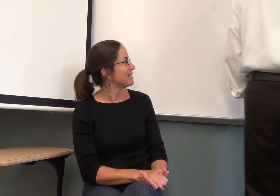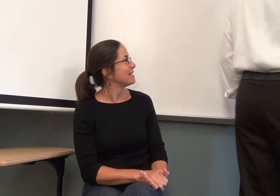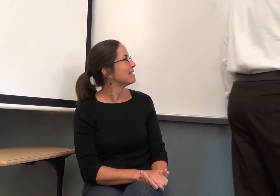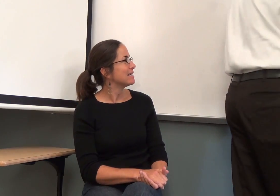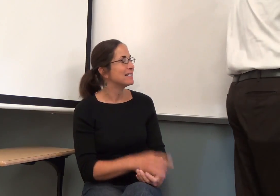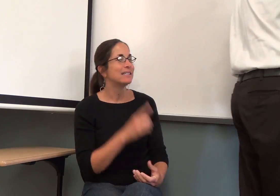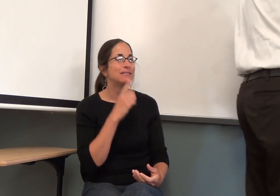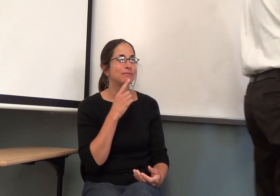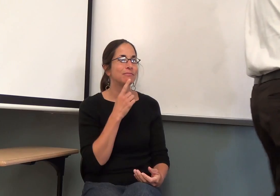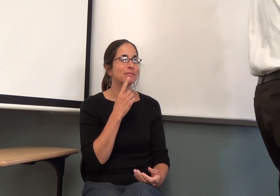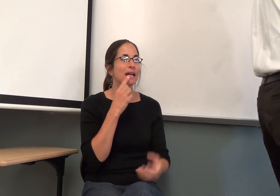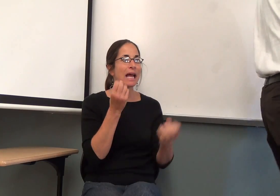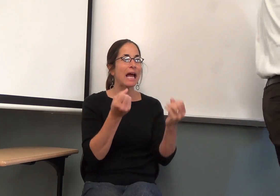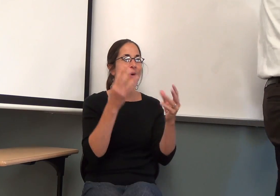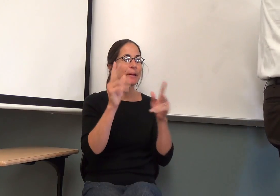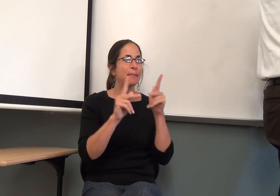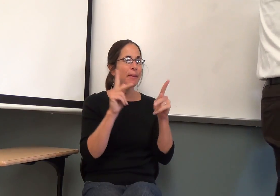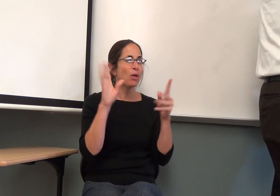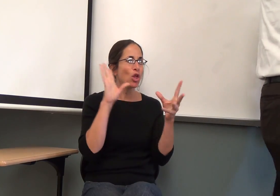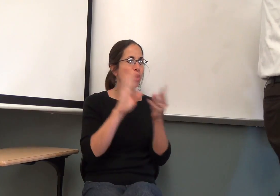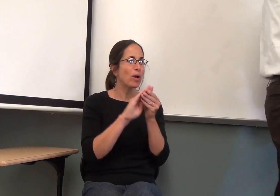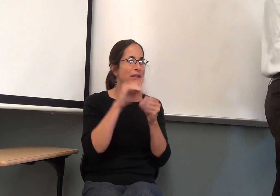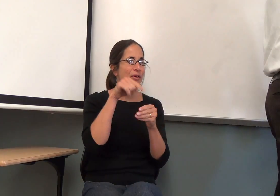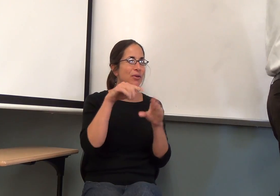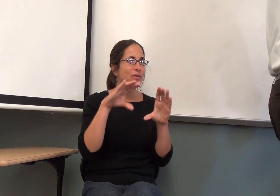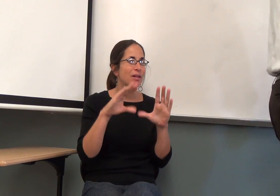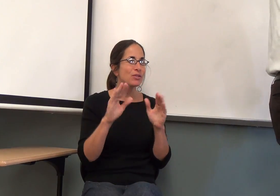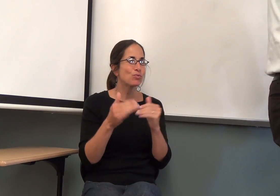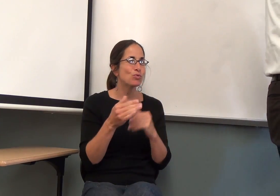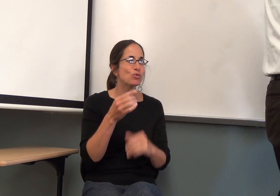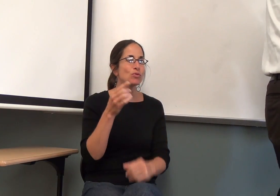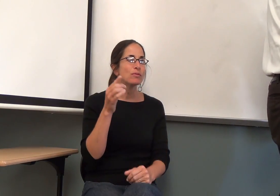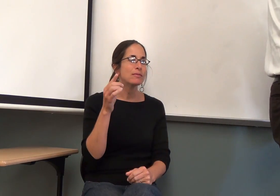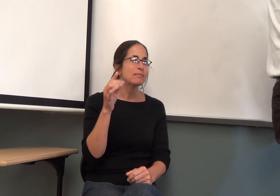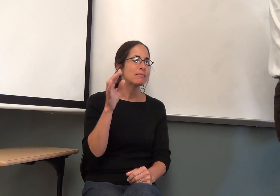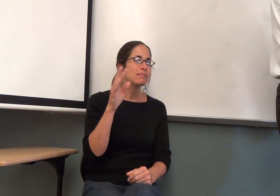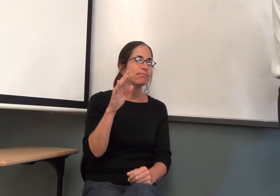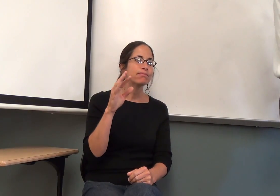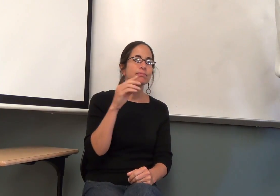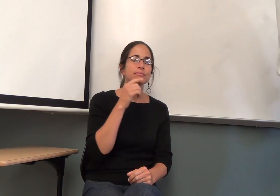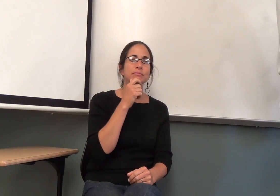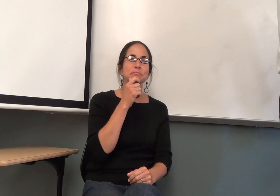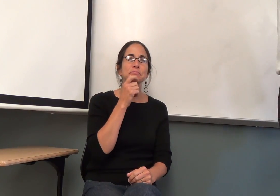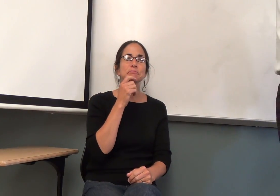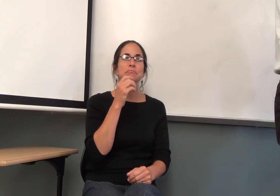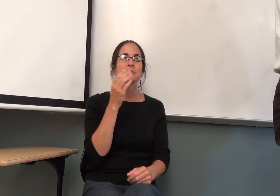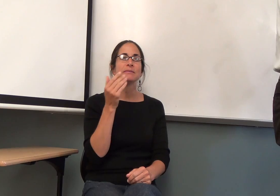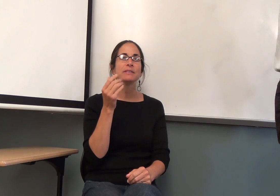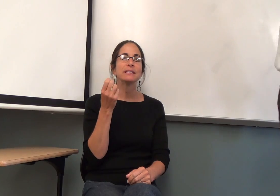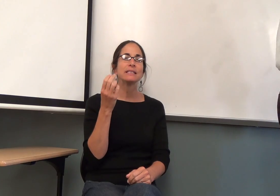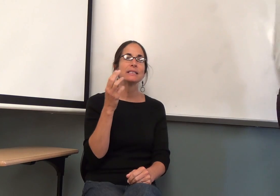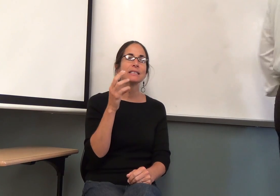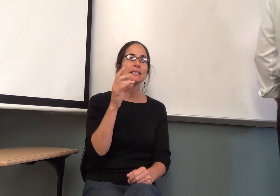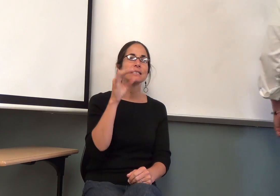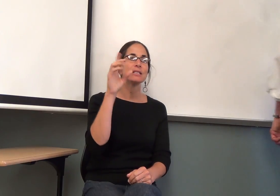We have how many people in here? 2, 3, 4, 5, 6, 7, 8, 9, 10, 11, 12, 13, 14, 15, 16, 20.